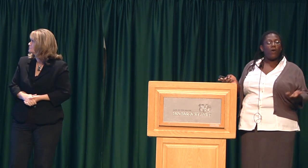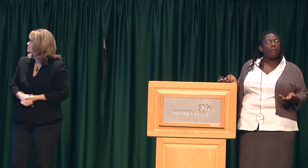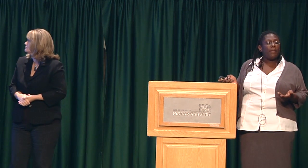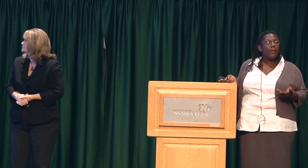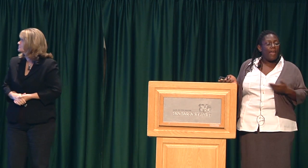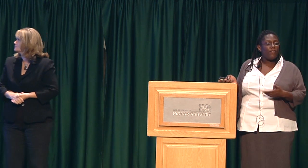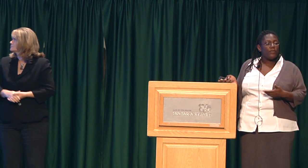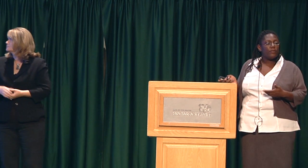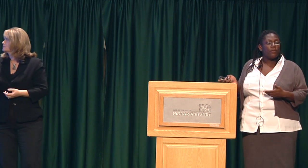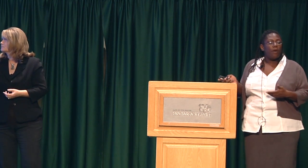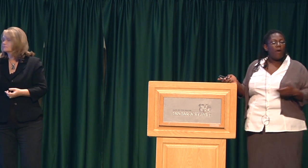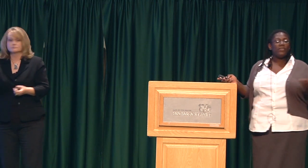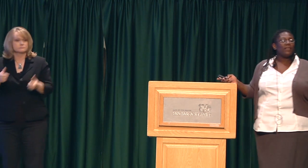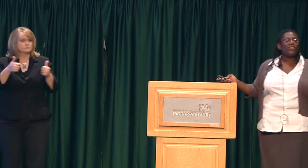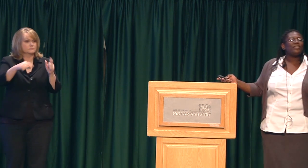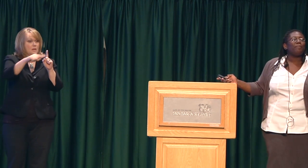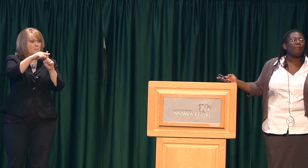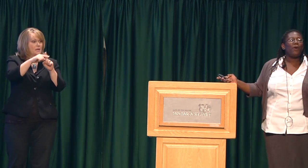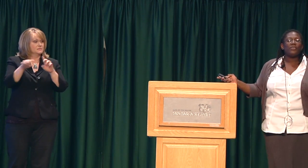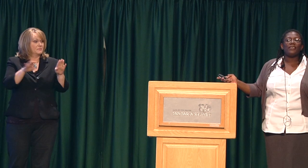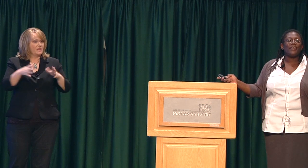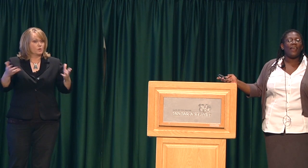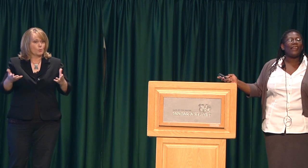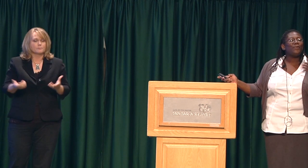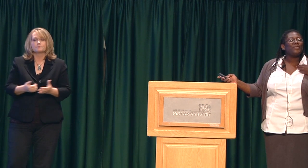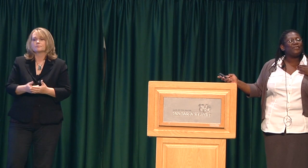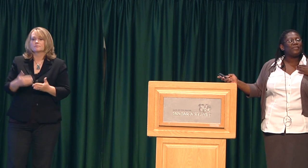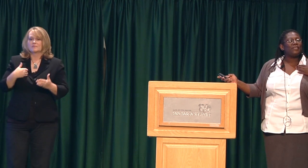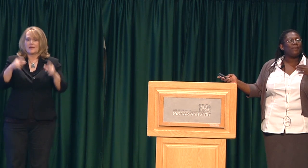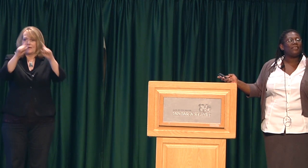Some of the welcoming behaviors, just